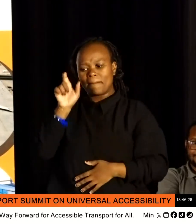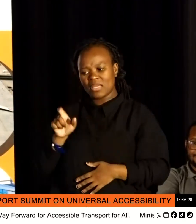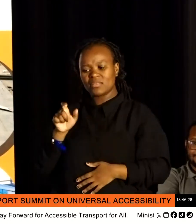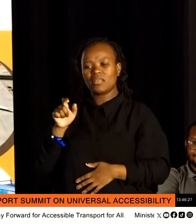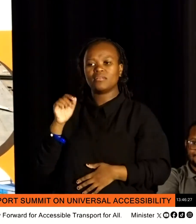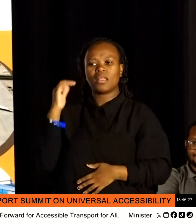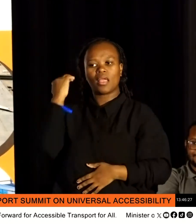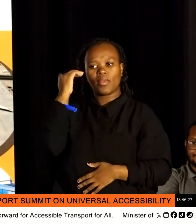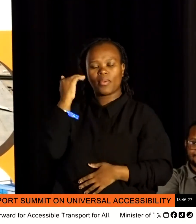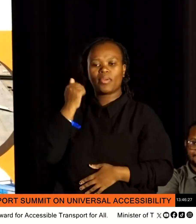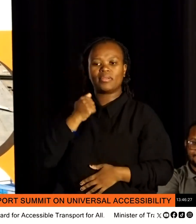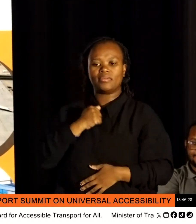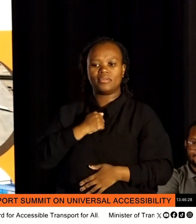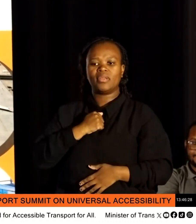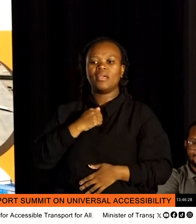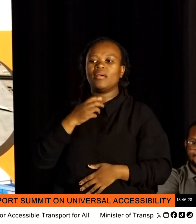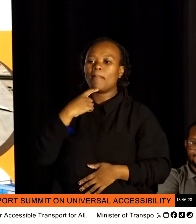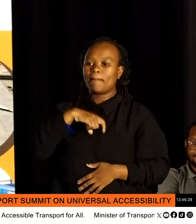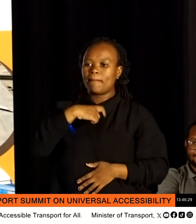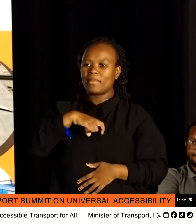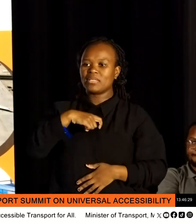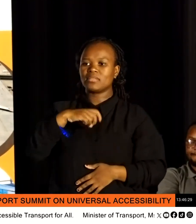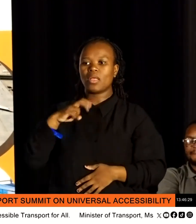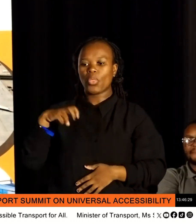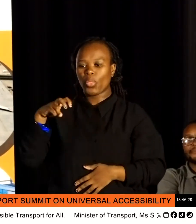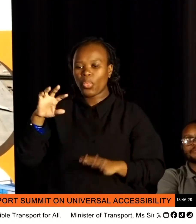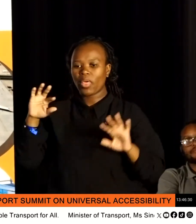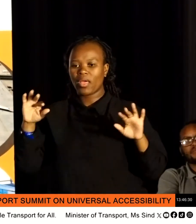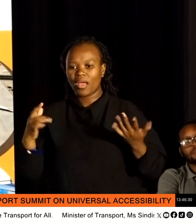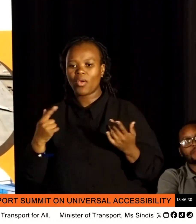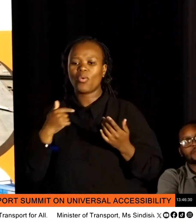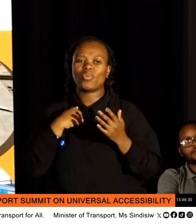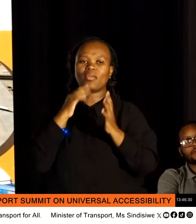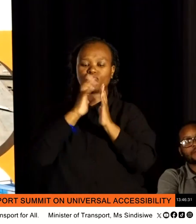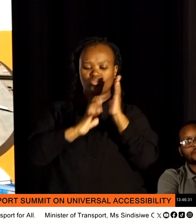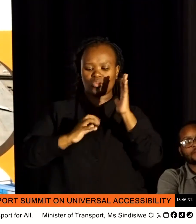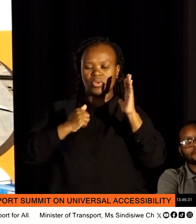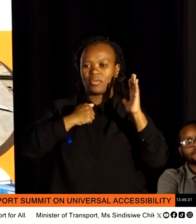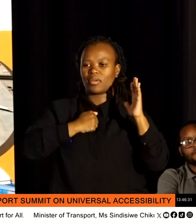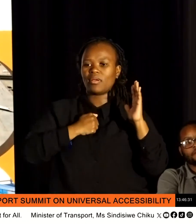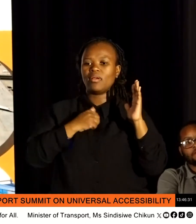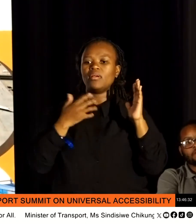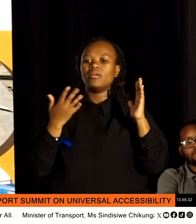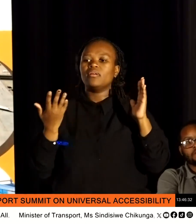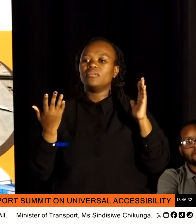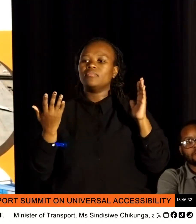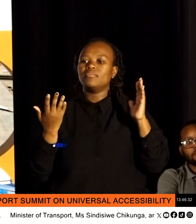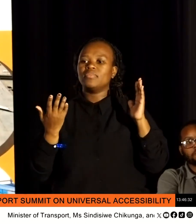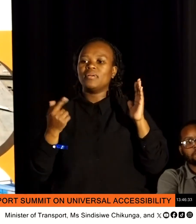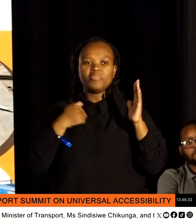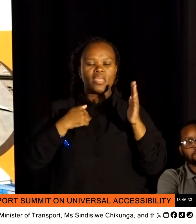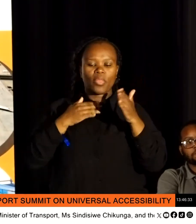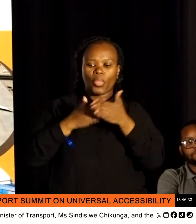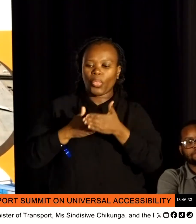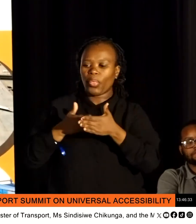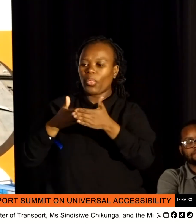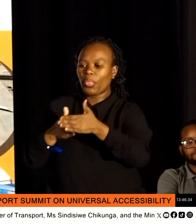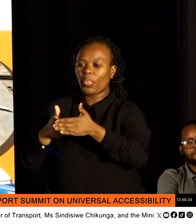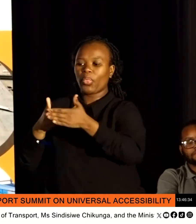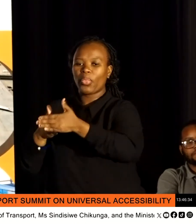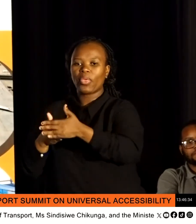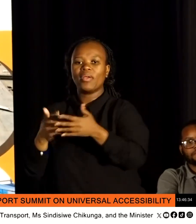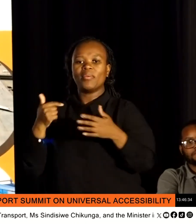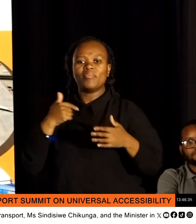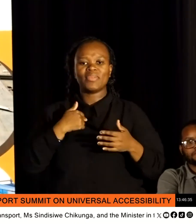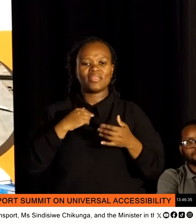myself, my own personal journey tells a frustrating narrative of encountering barriers at every turn when